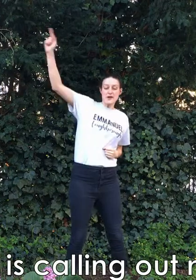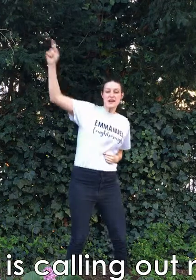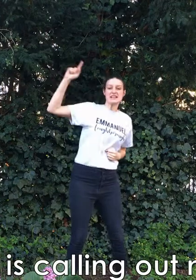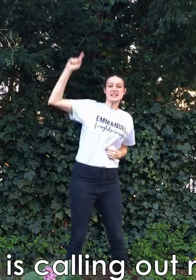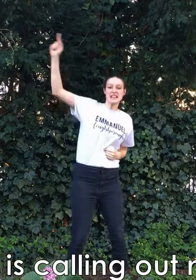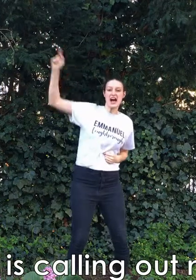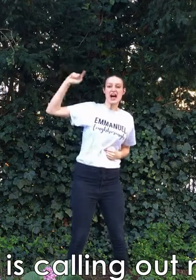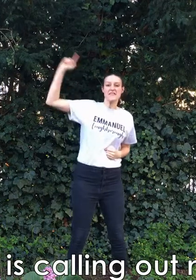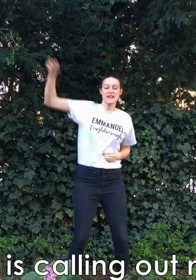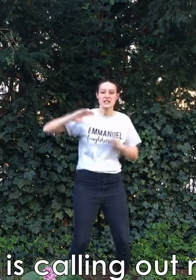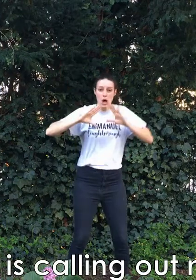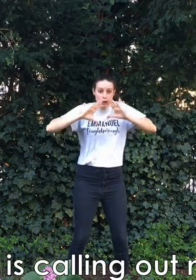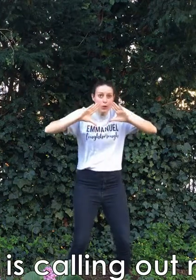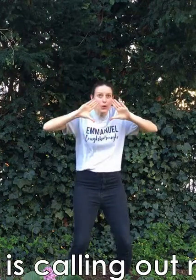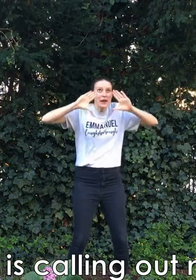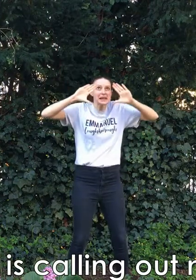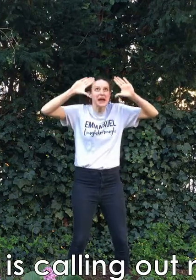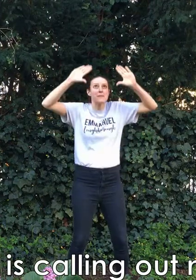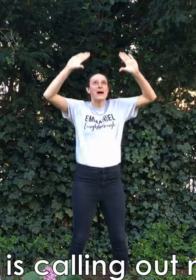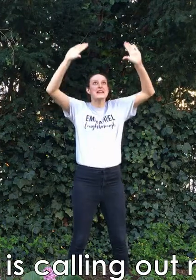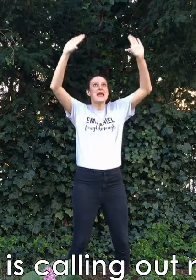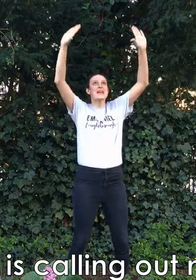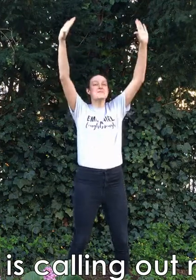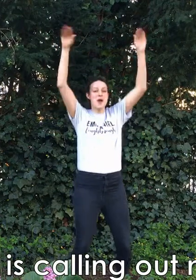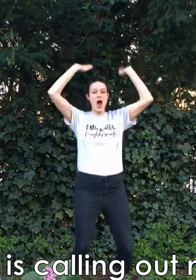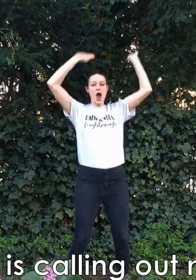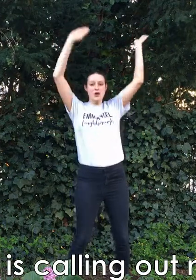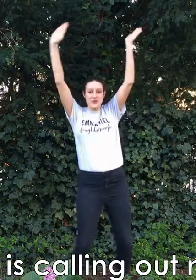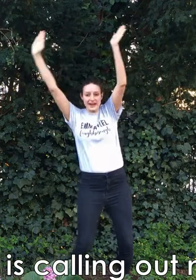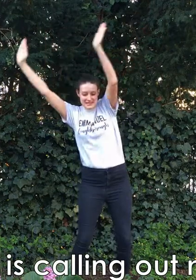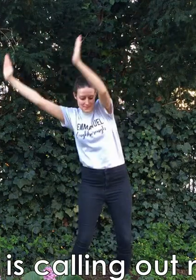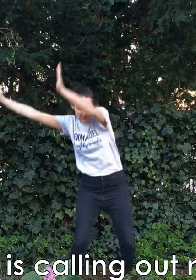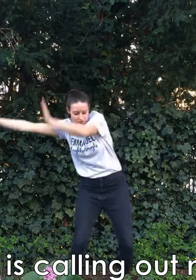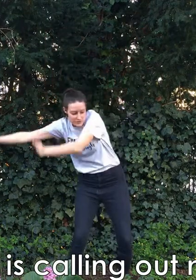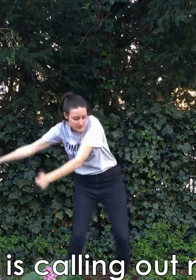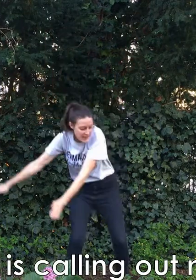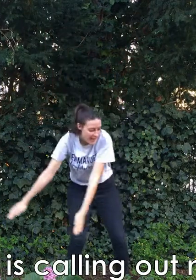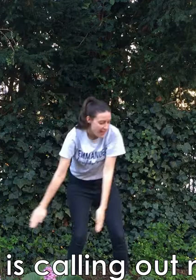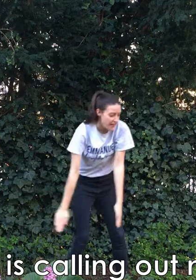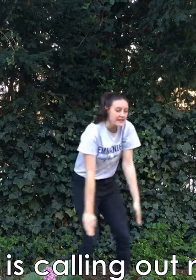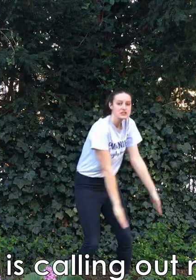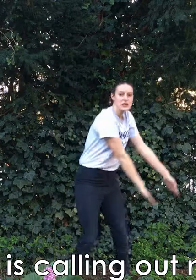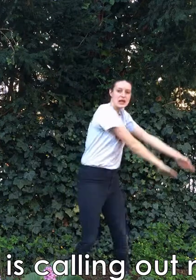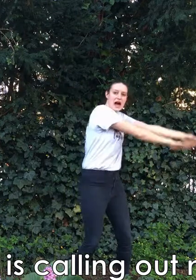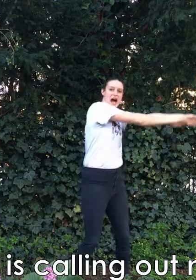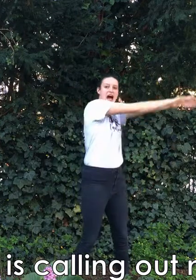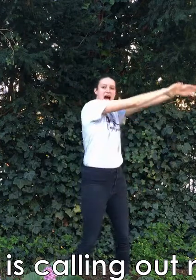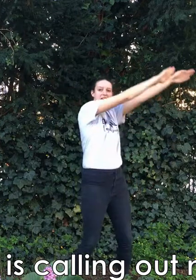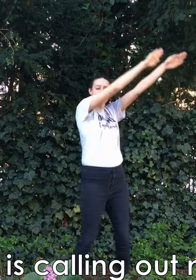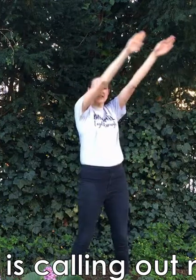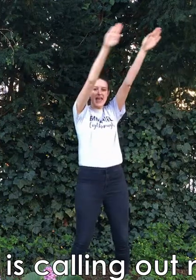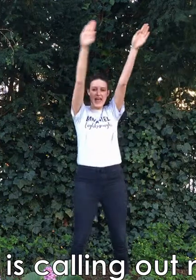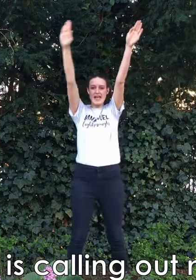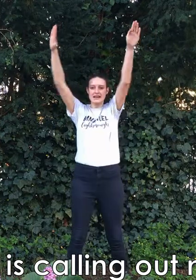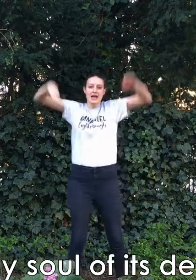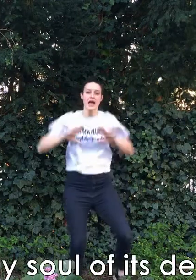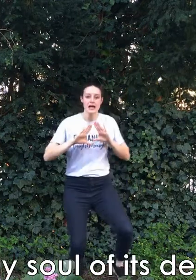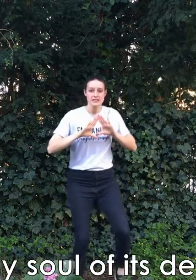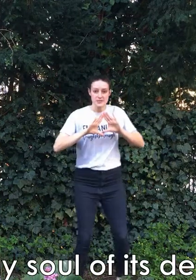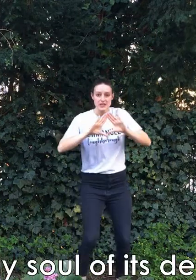There is a love that is calling out my name, raising me from death into life again,